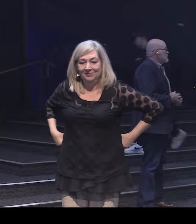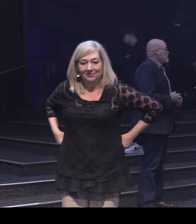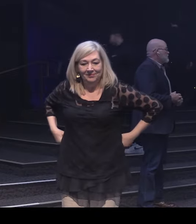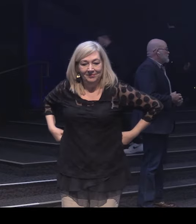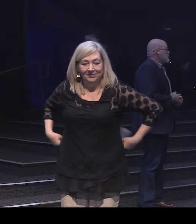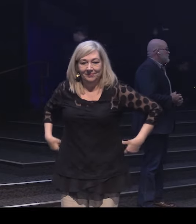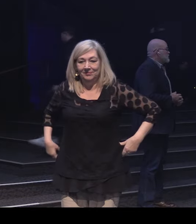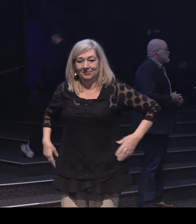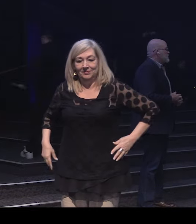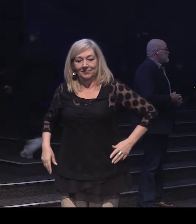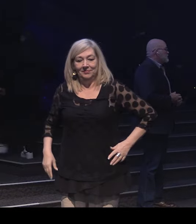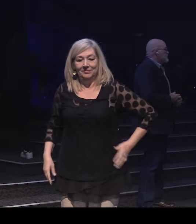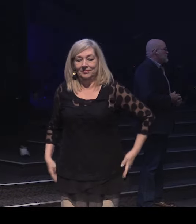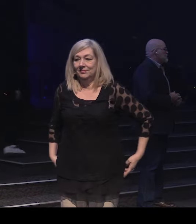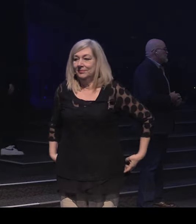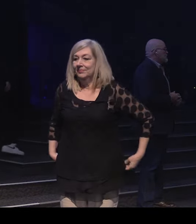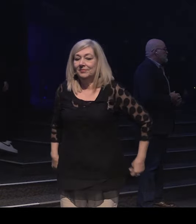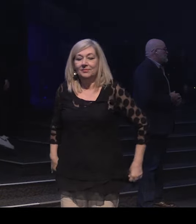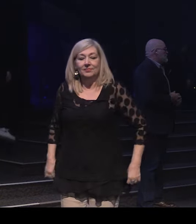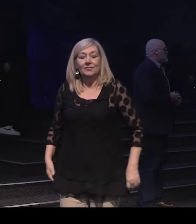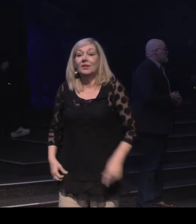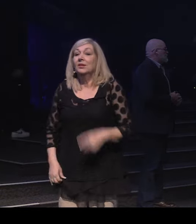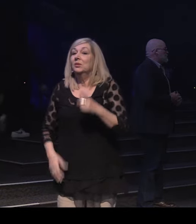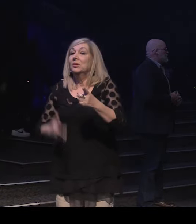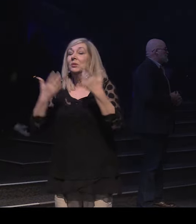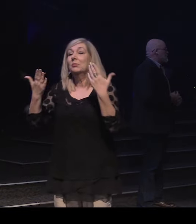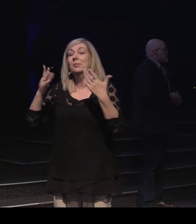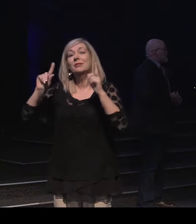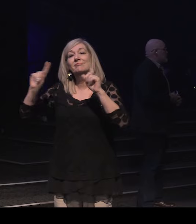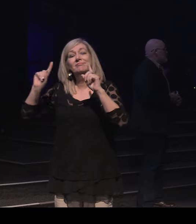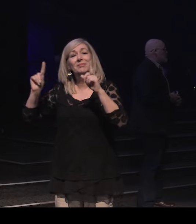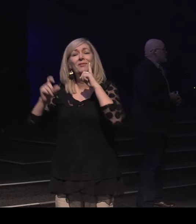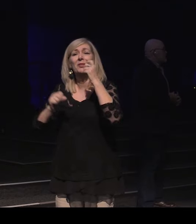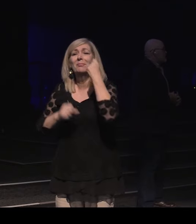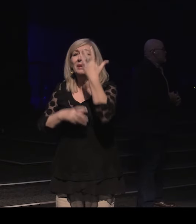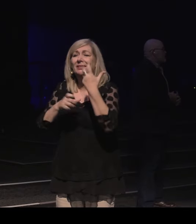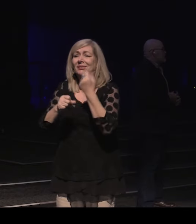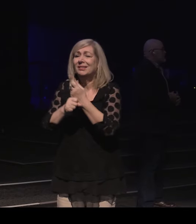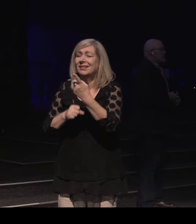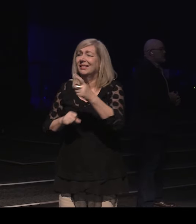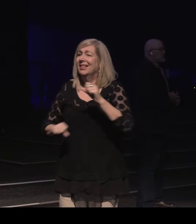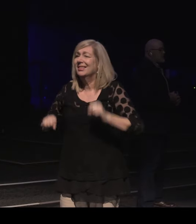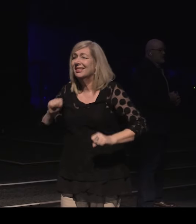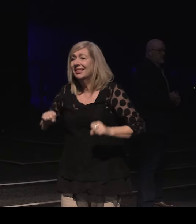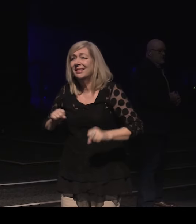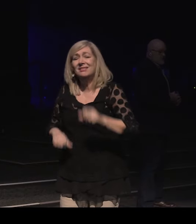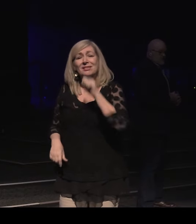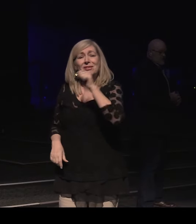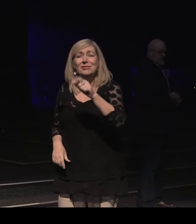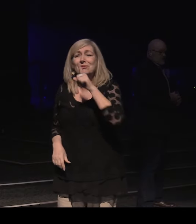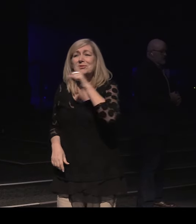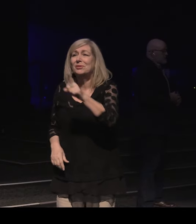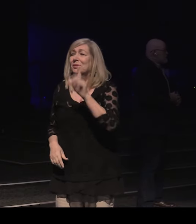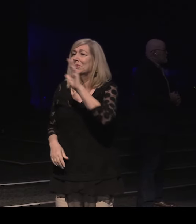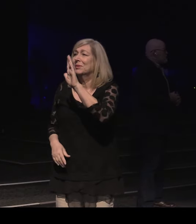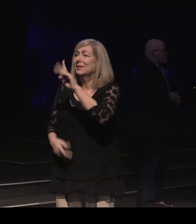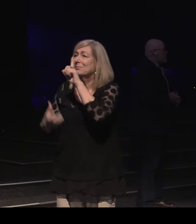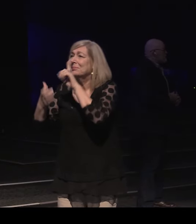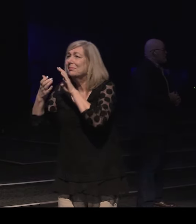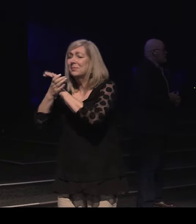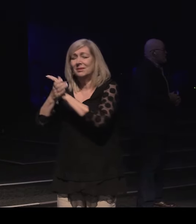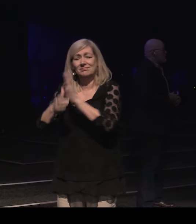God has a place for you. You may go years and not understand your place. You may go years and never understand your plan.